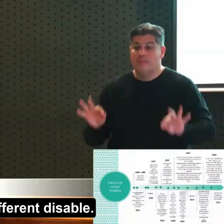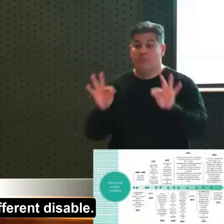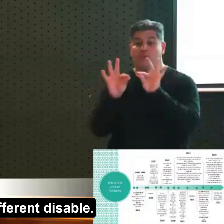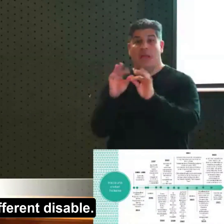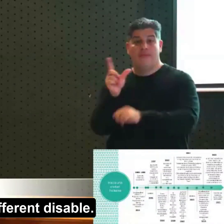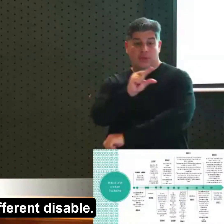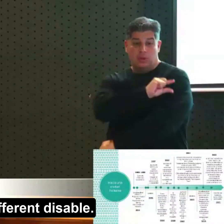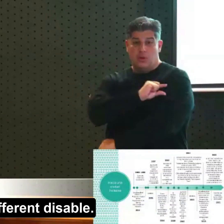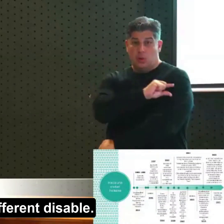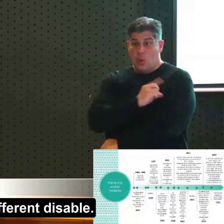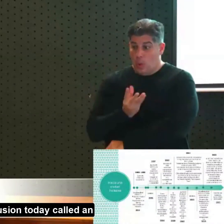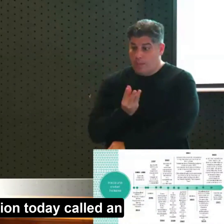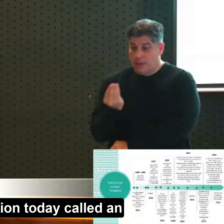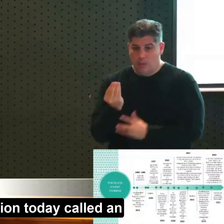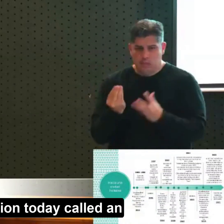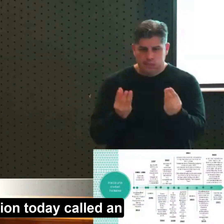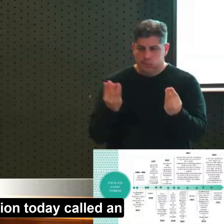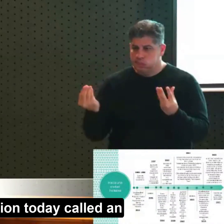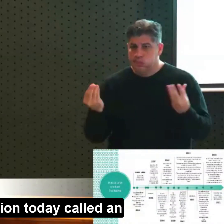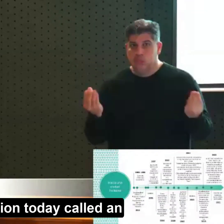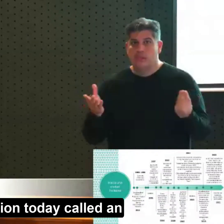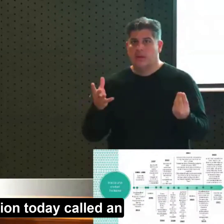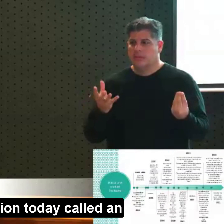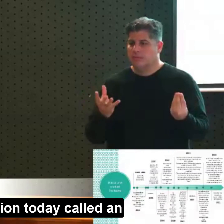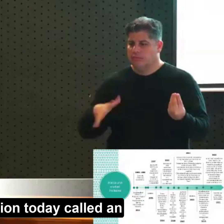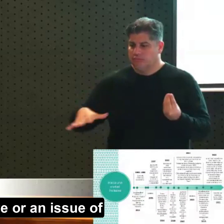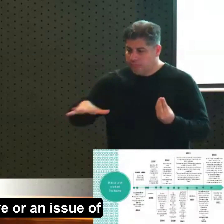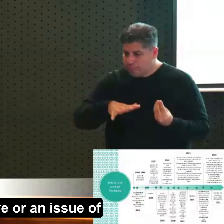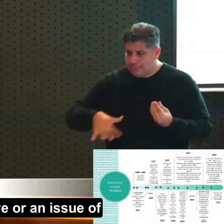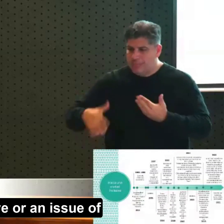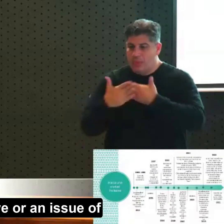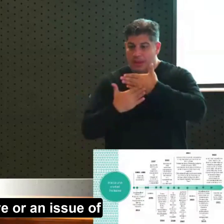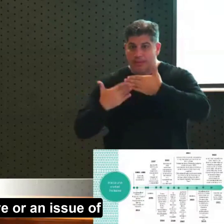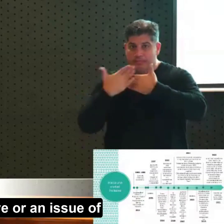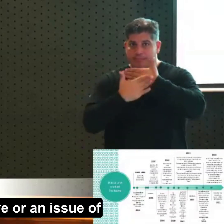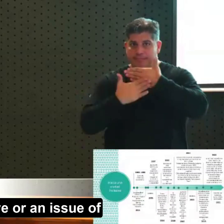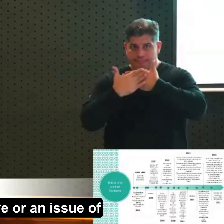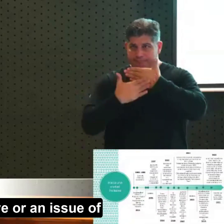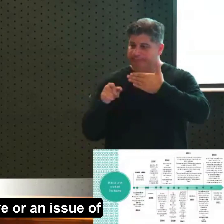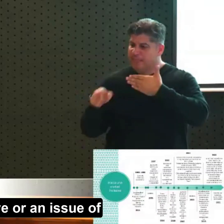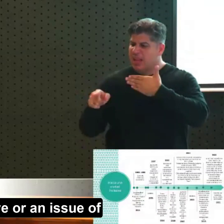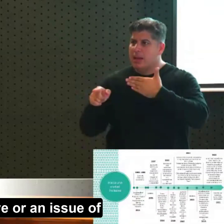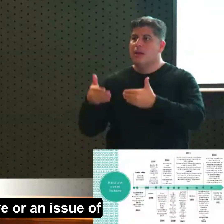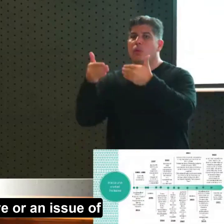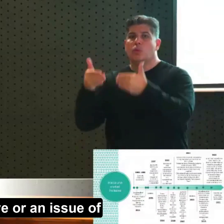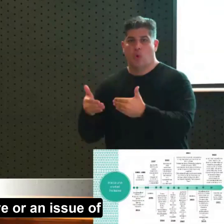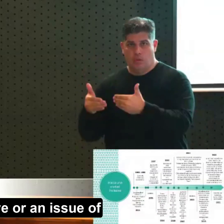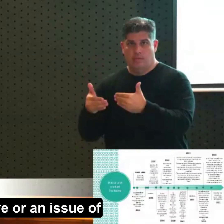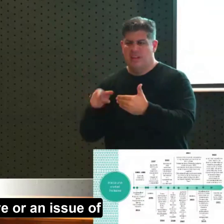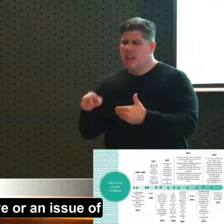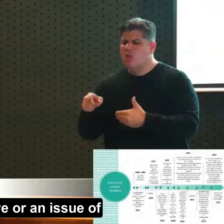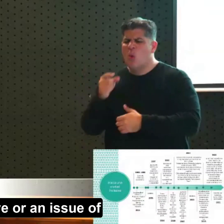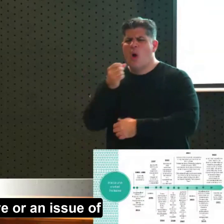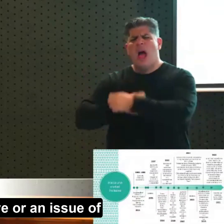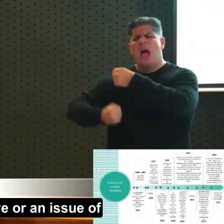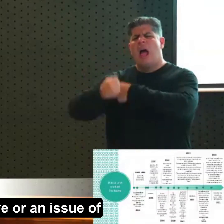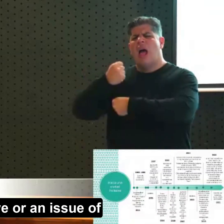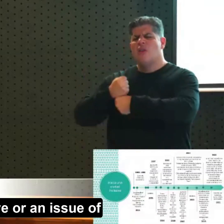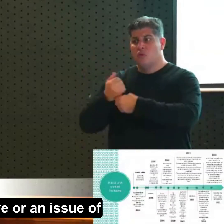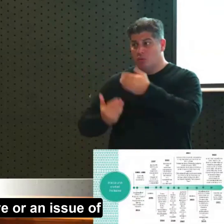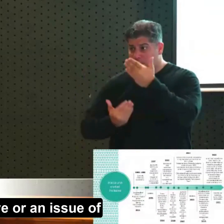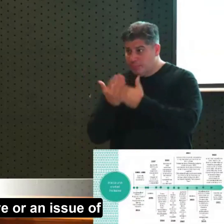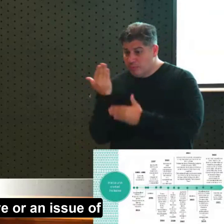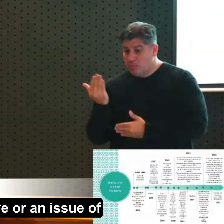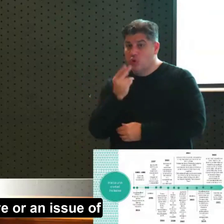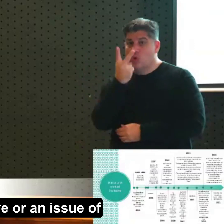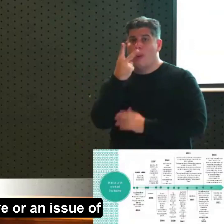committees, and different disabled inclusion, today called inclusive or in committees, that are highly